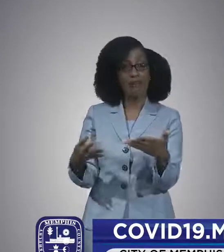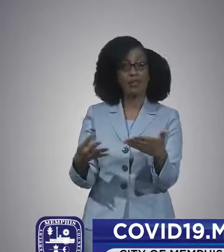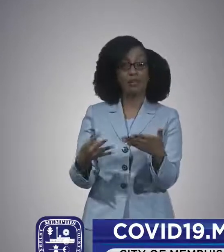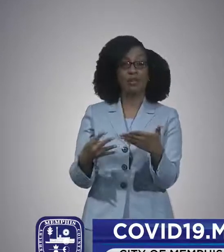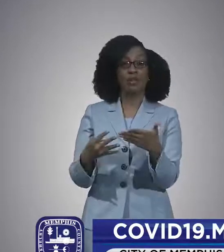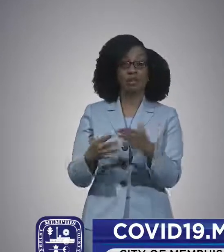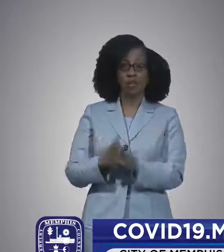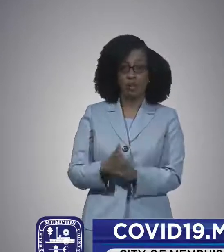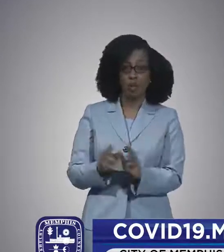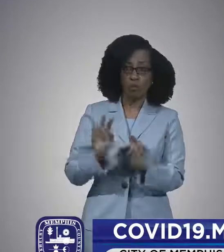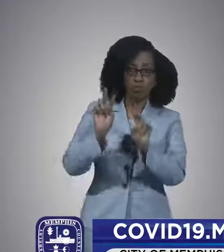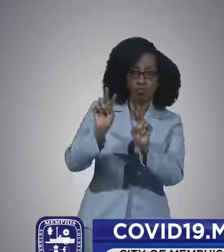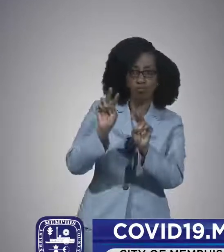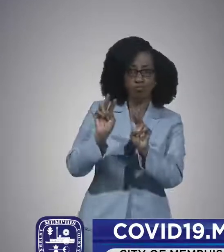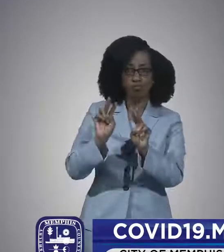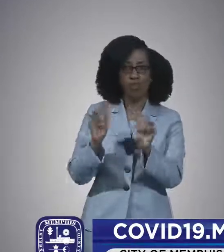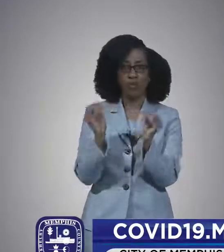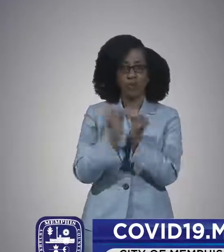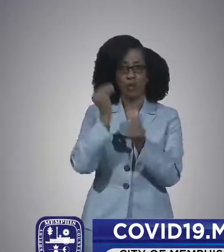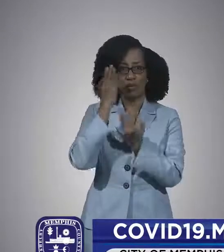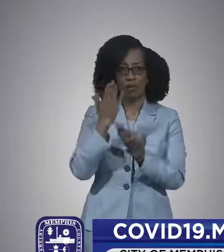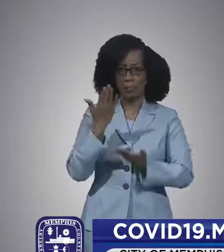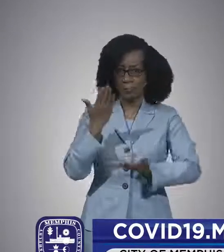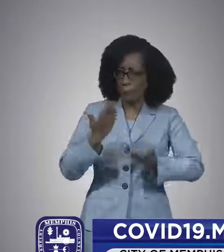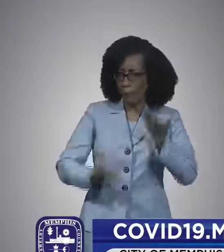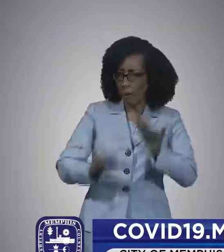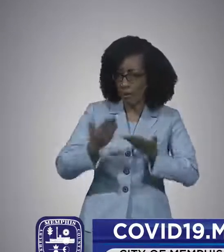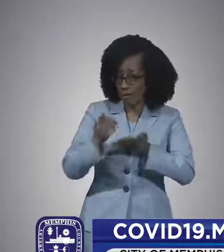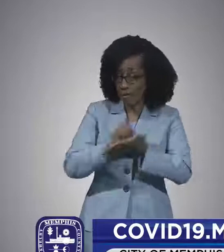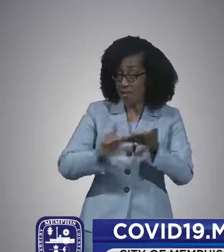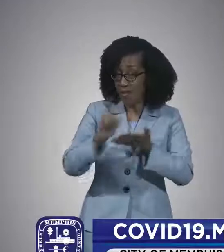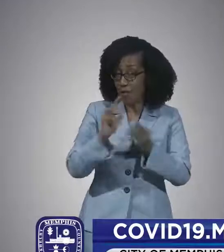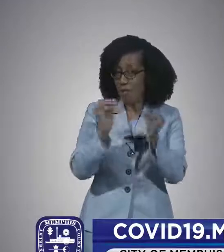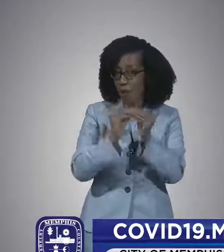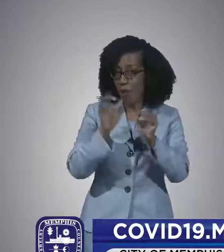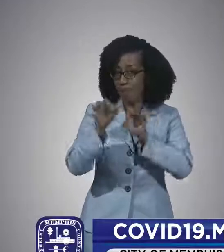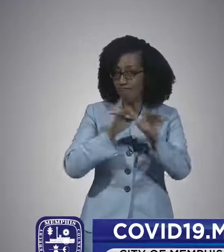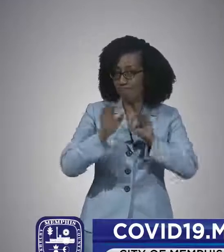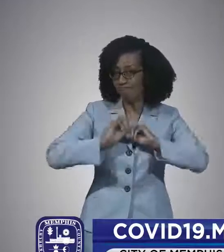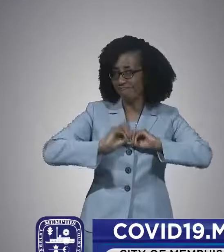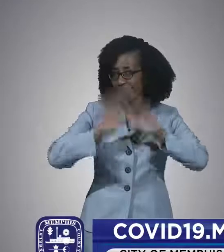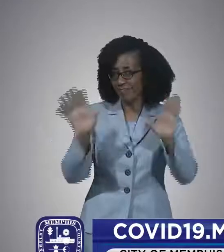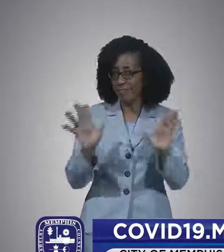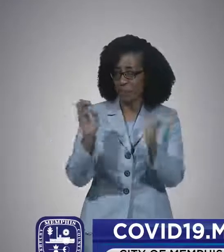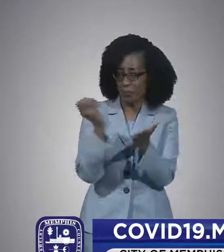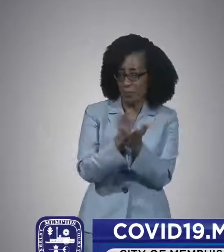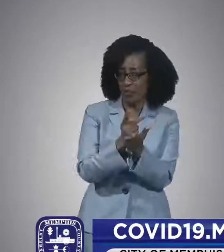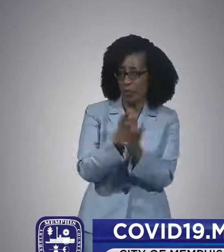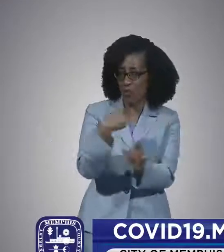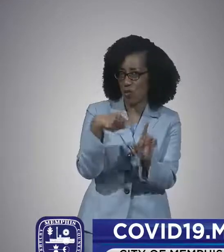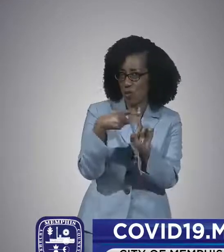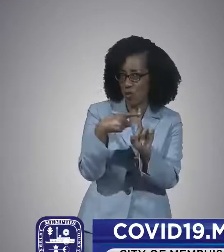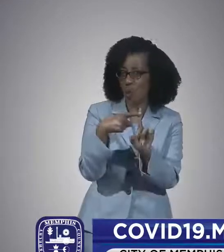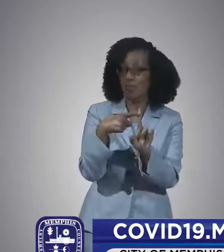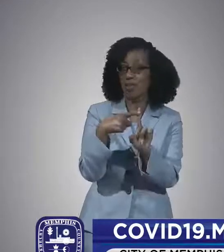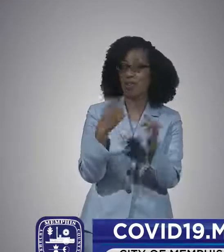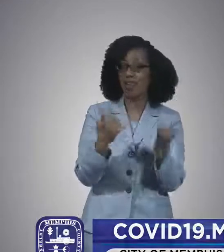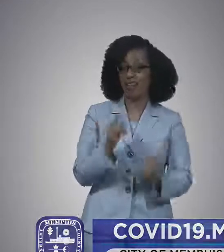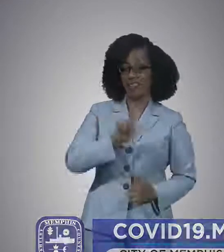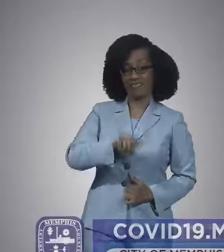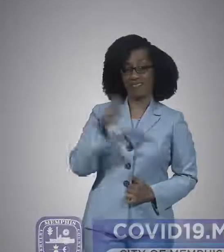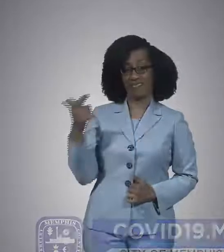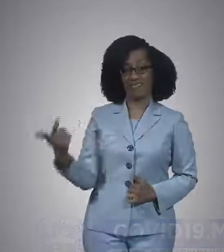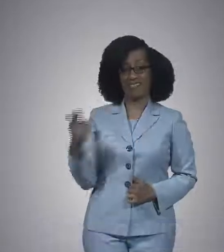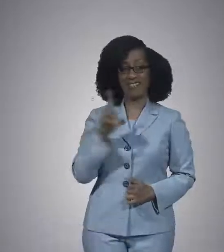more information on that. Perhaps next week we'll have a little more clarity on when we might get that approval. So with that, I'll stop, and I'll turn it over to